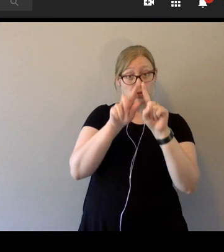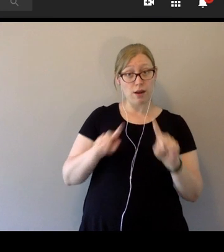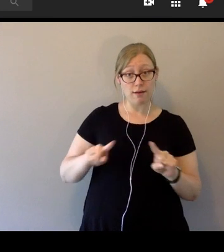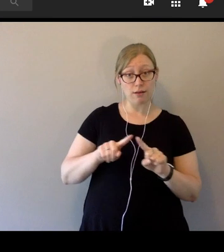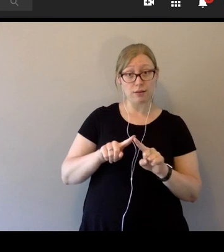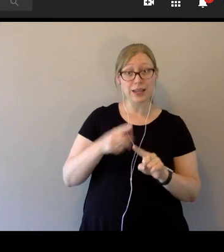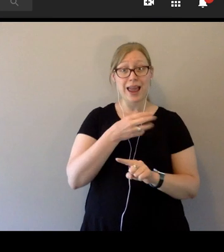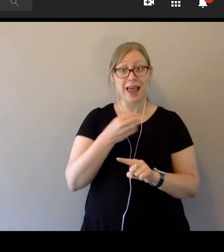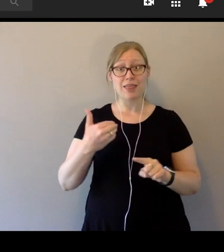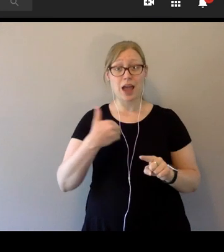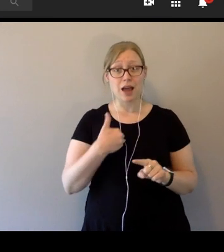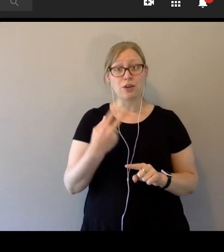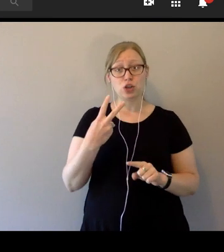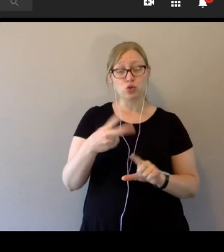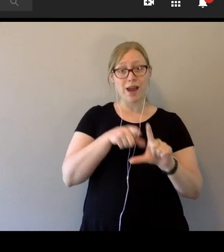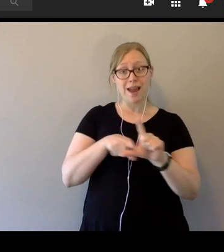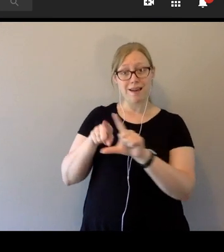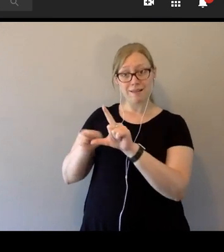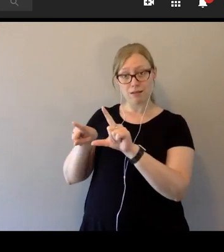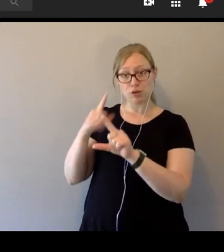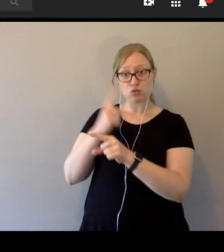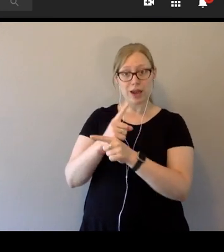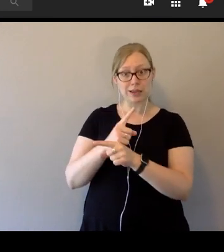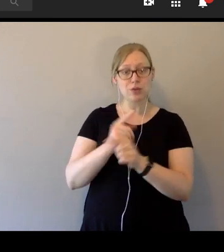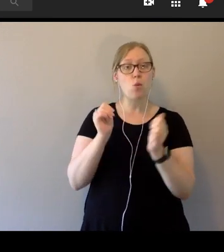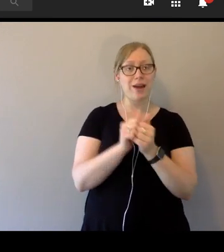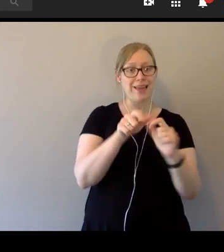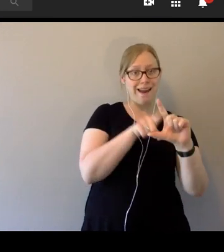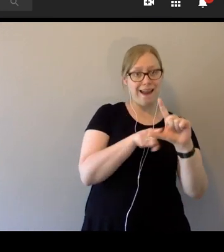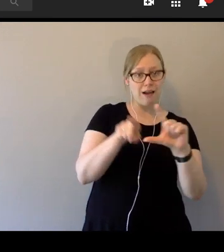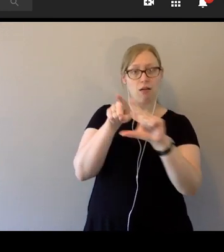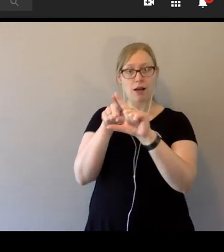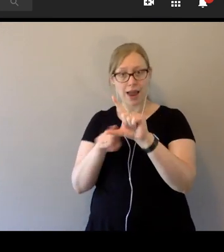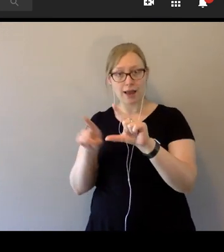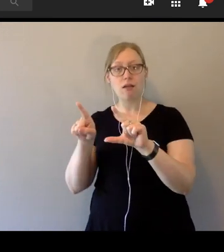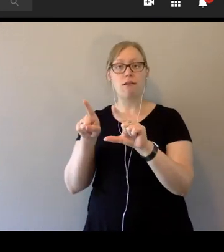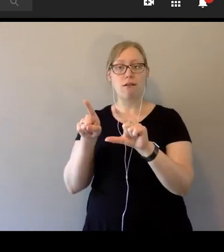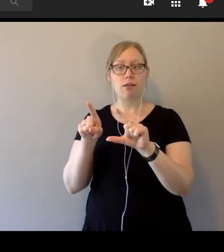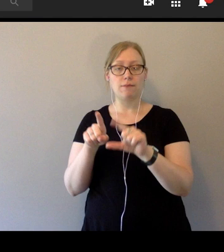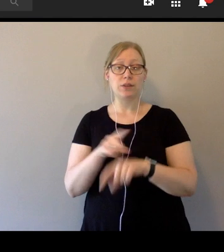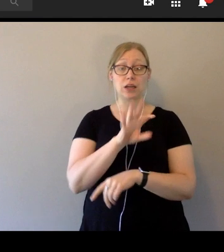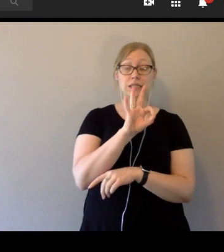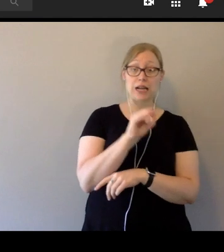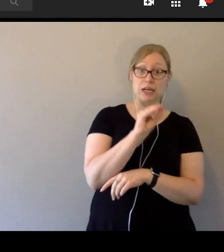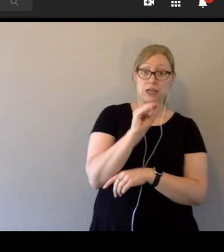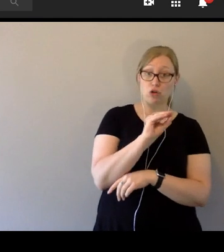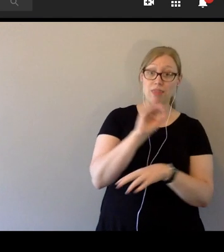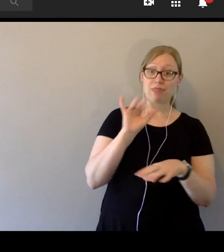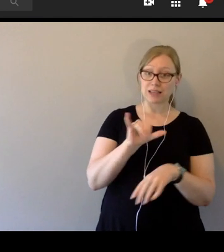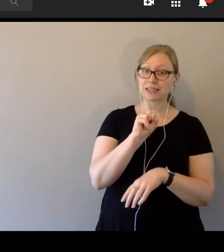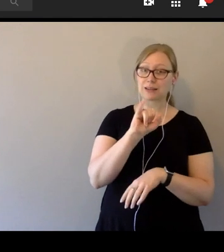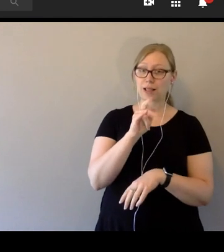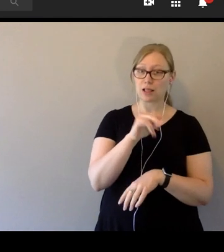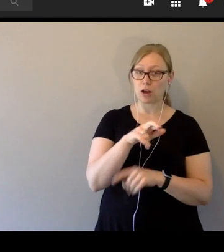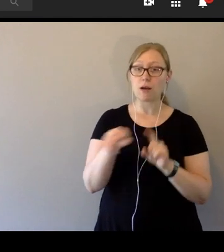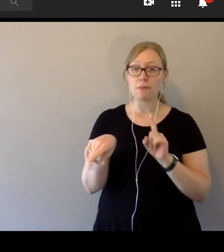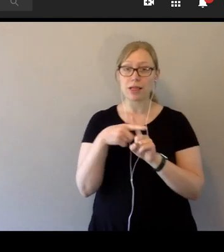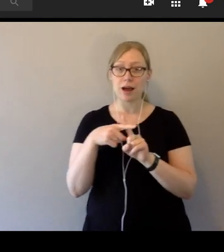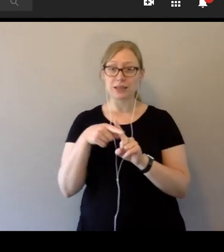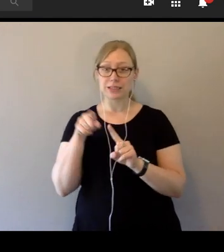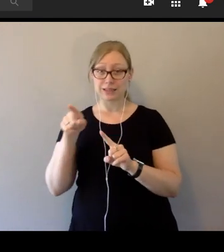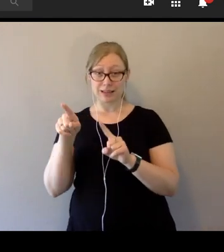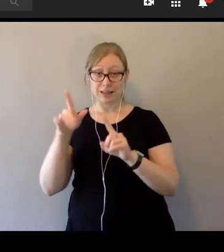basically, because 90 degrees and 90 degrees, those are similar. And then we also have these vertical angle pair here, which is